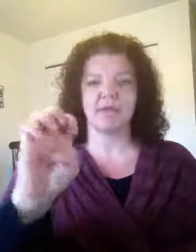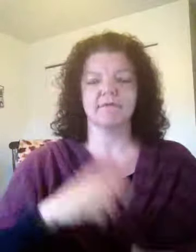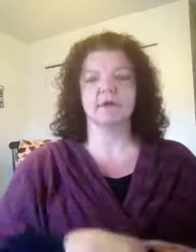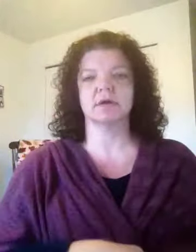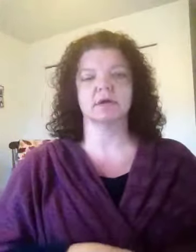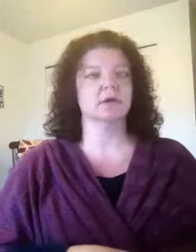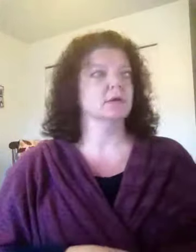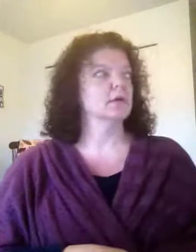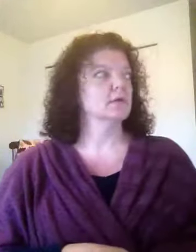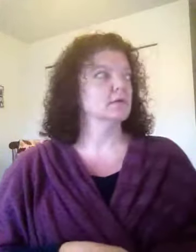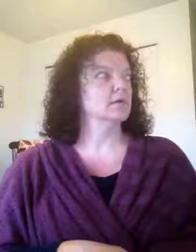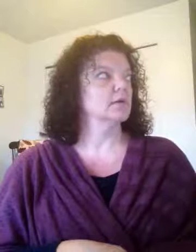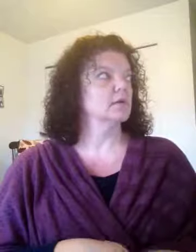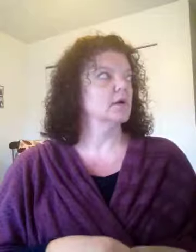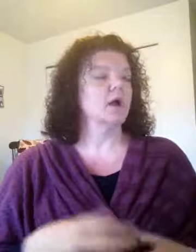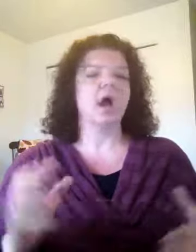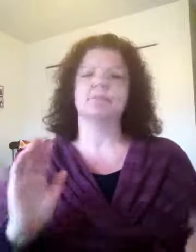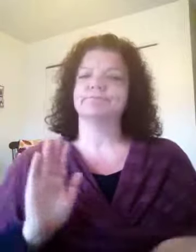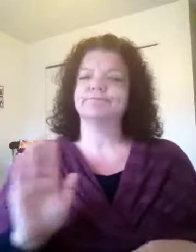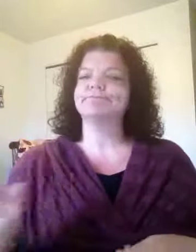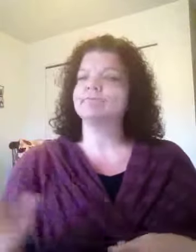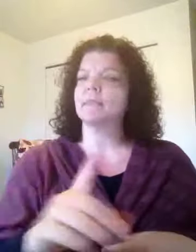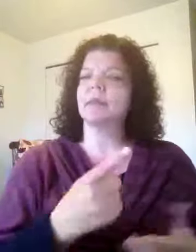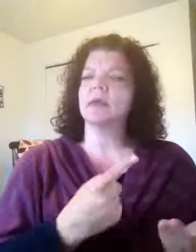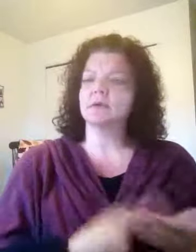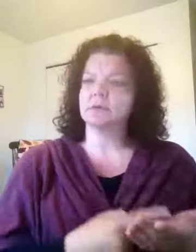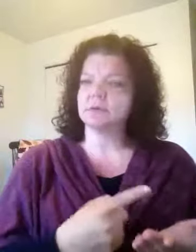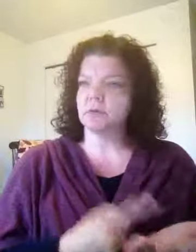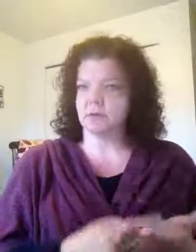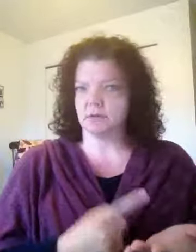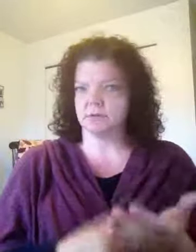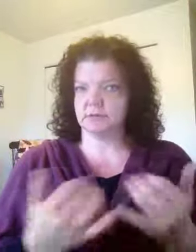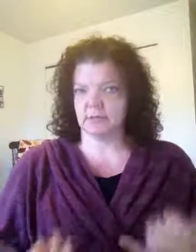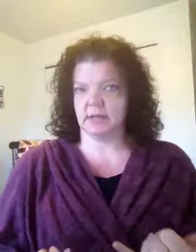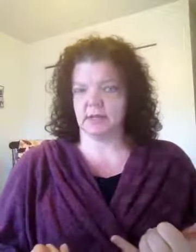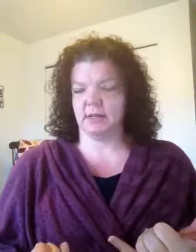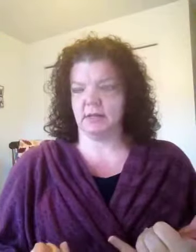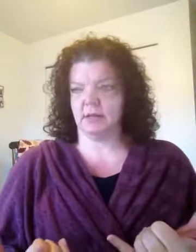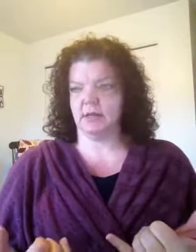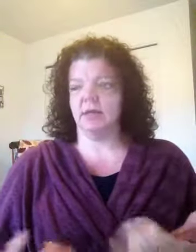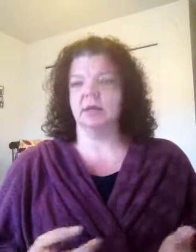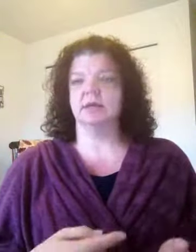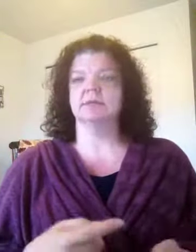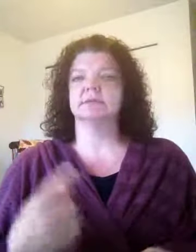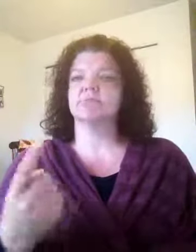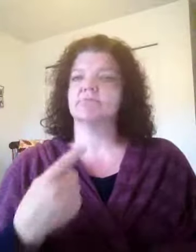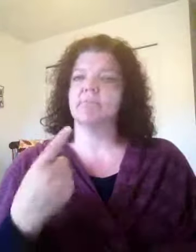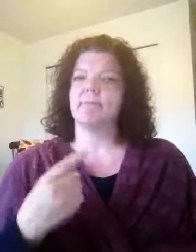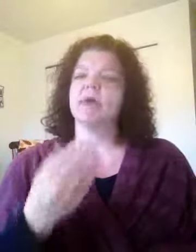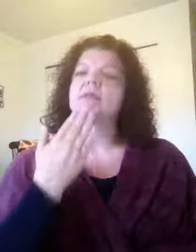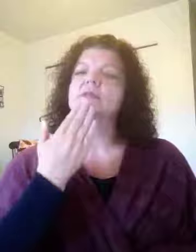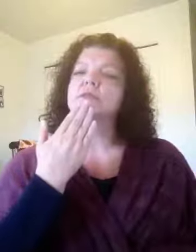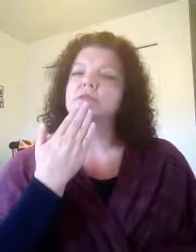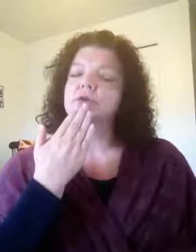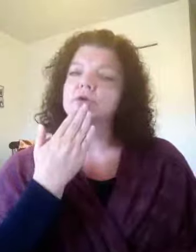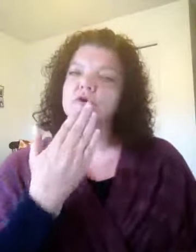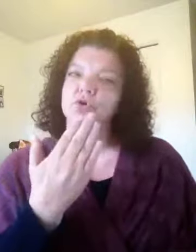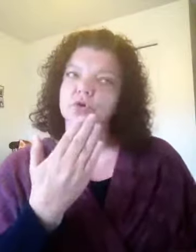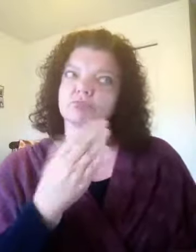Our talk today is about the differences between good traits of a leader, and then sometimes we notice that some of these are